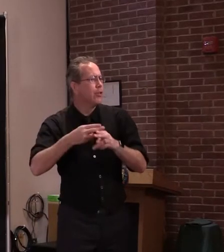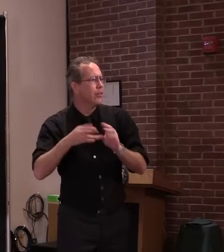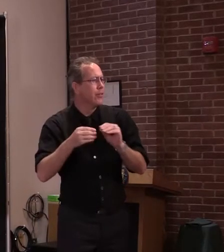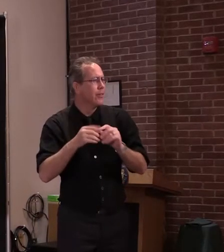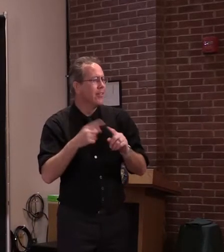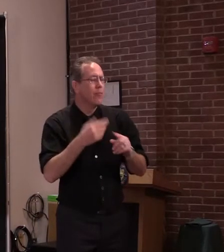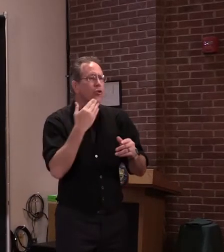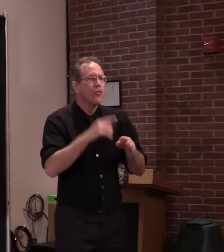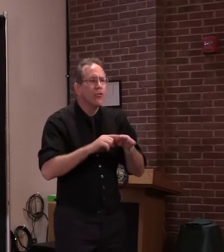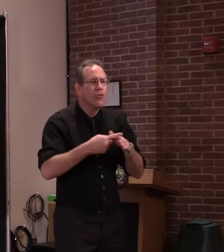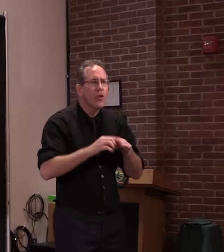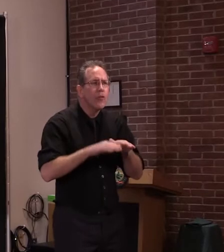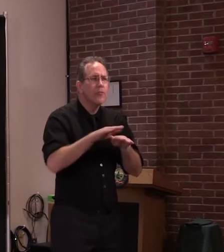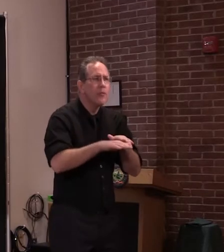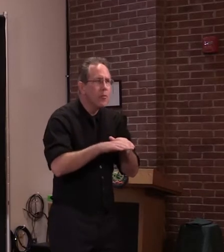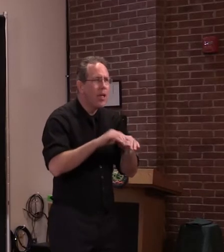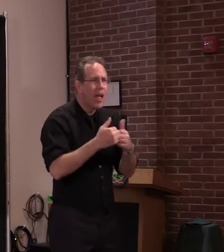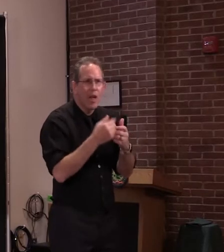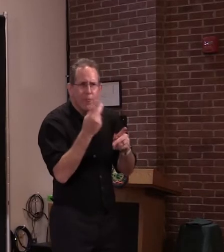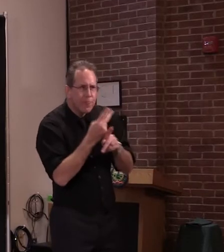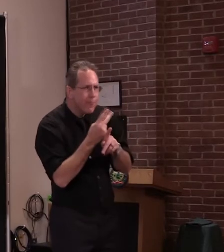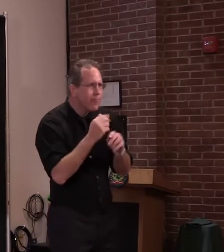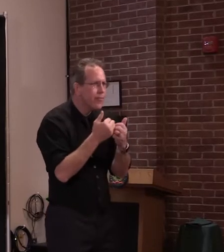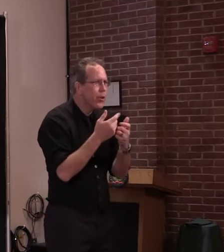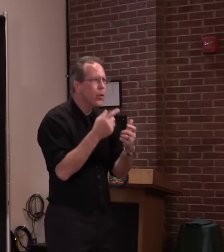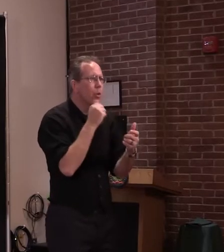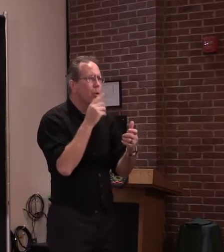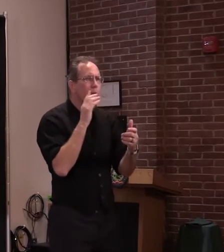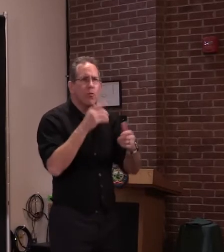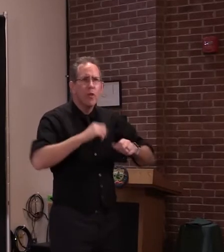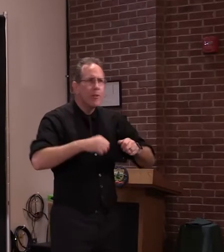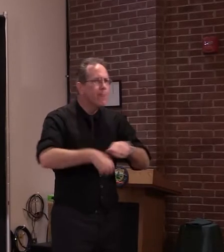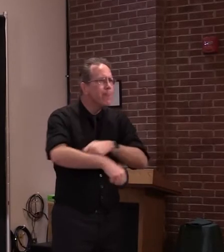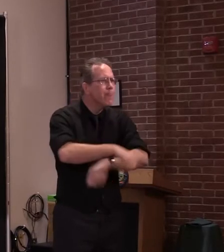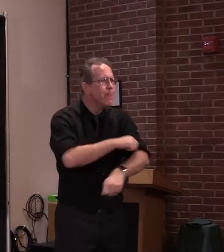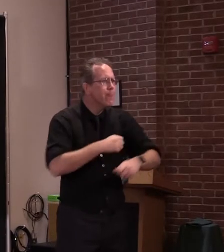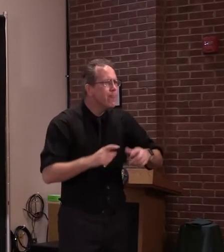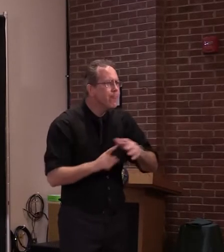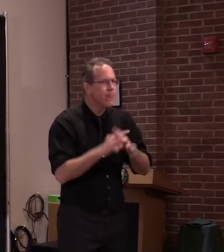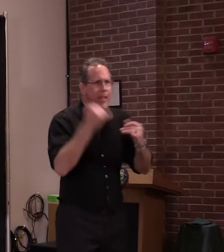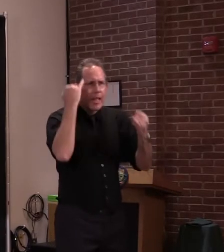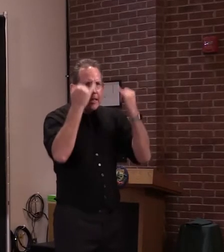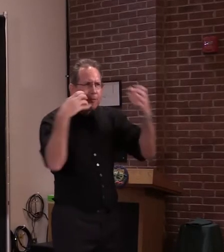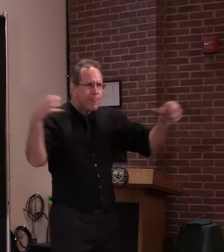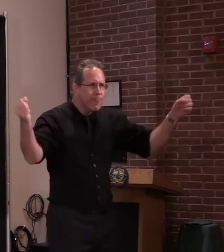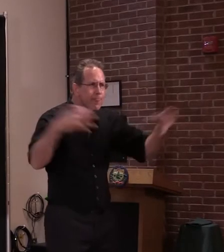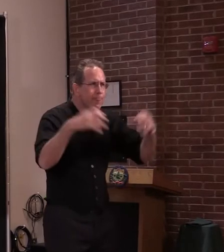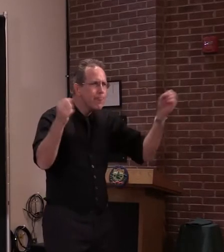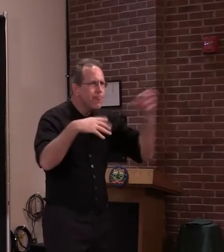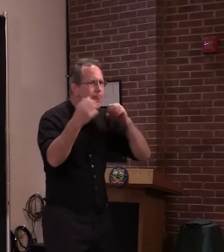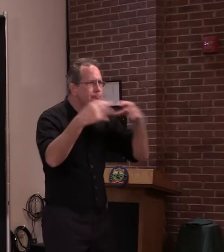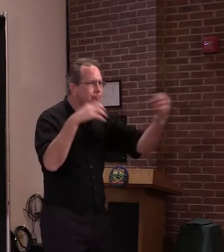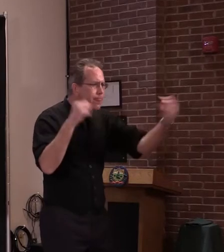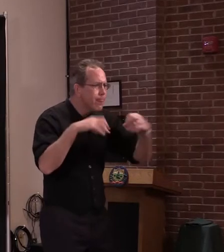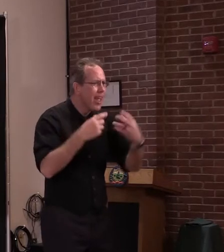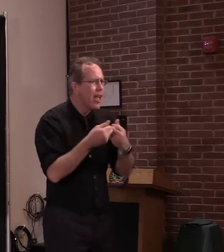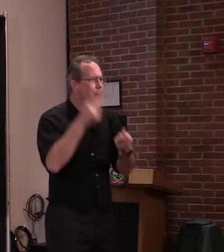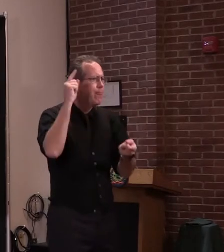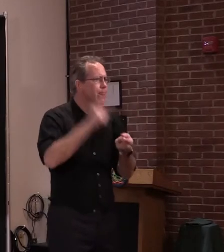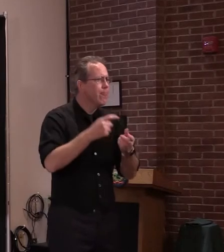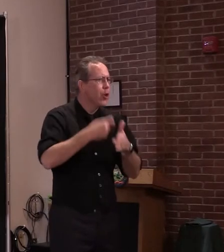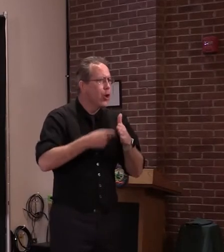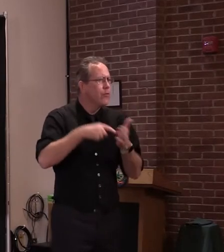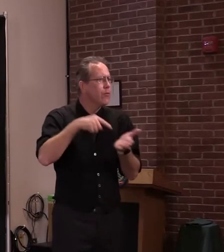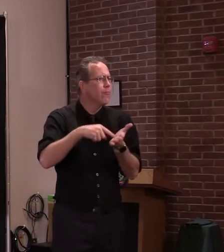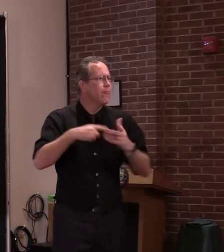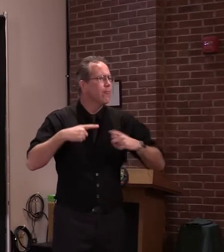force willing to, you know, roll up their sleeves, come up with the best ideas that they could to try to make the pensions and the healthcare side of the